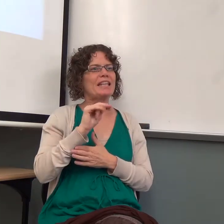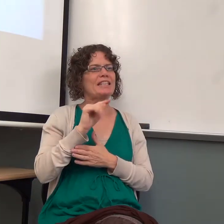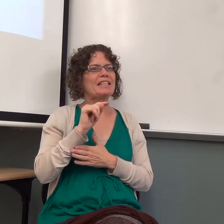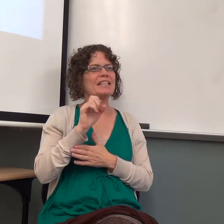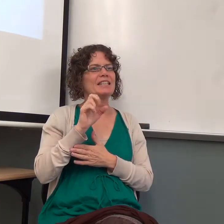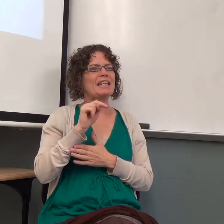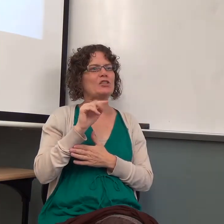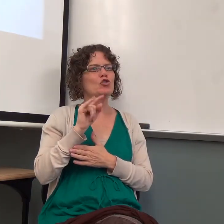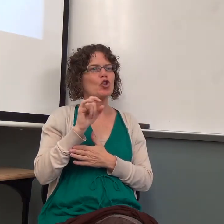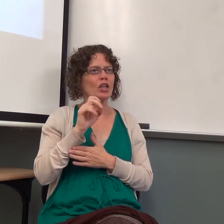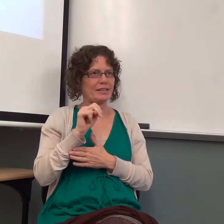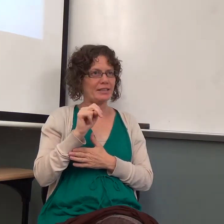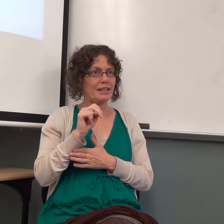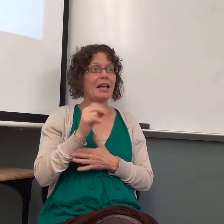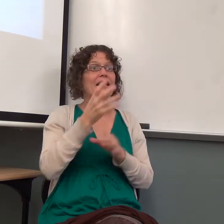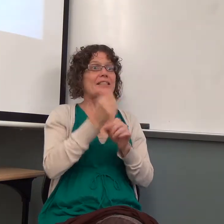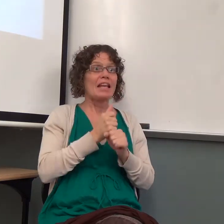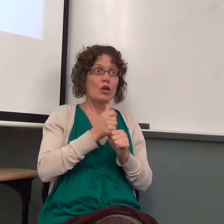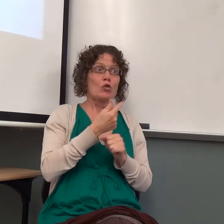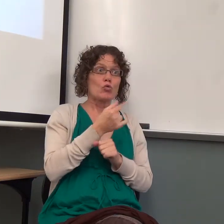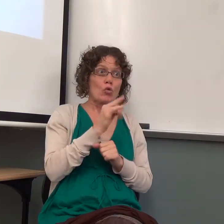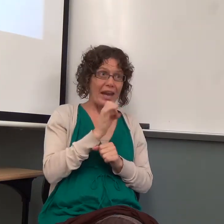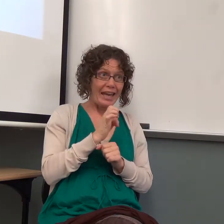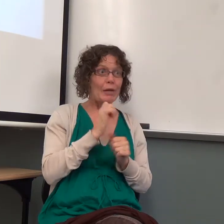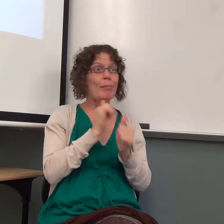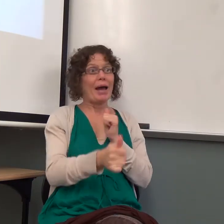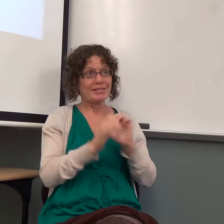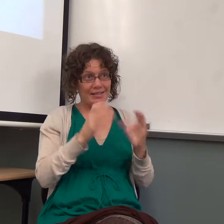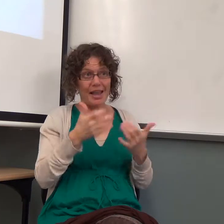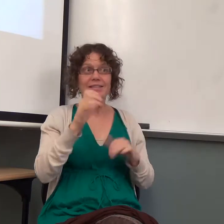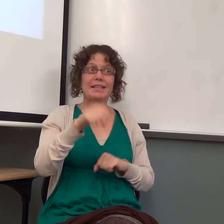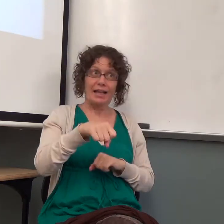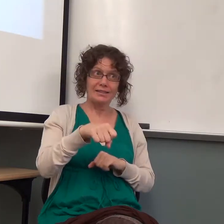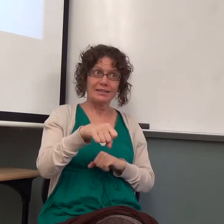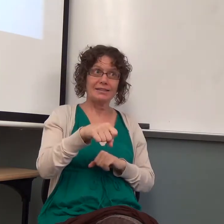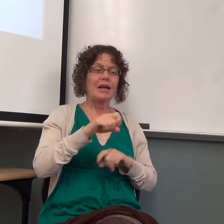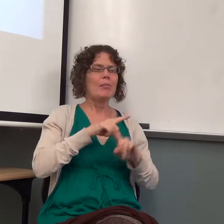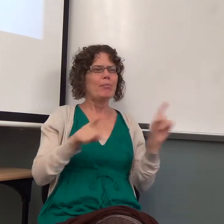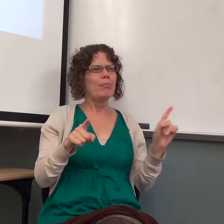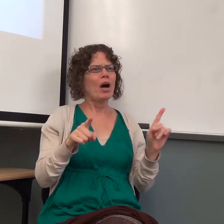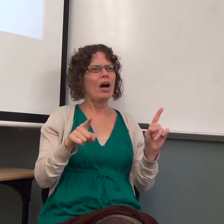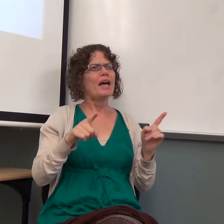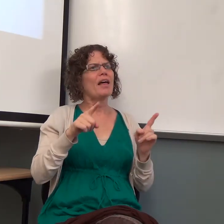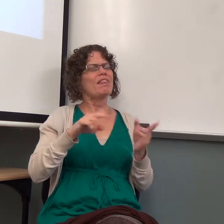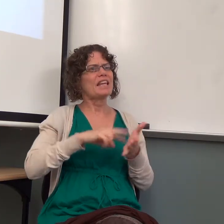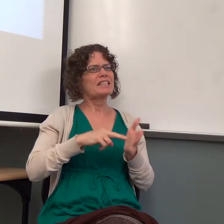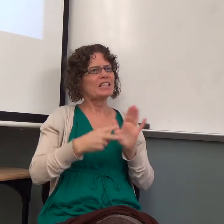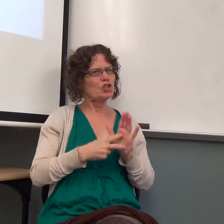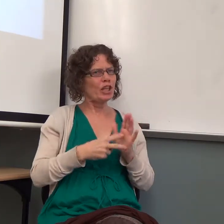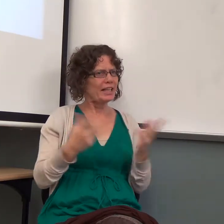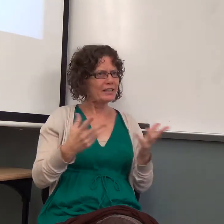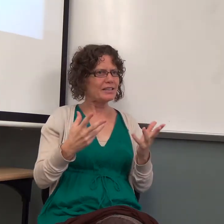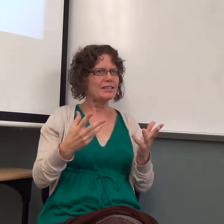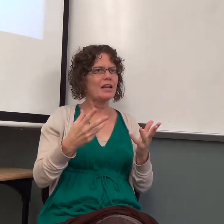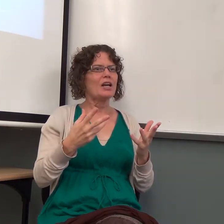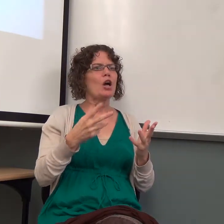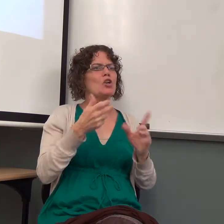Absolutely. Is it to pass the class? Absolutely. But more so, it's to put yourself into what you're writing. Go back to what we said here